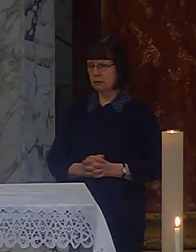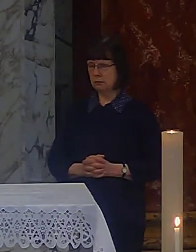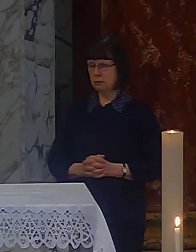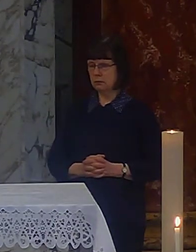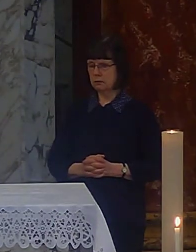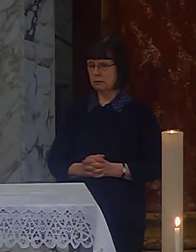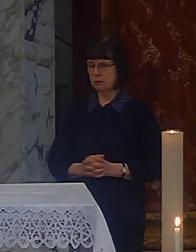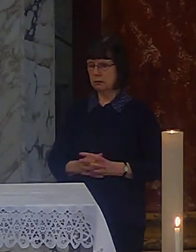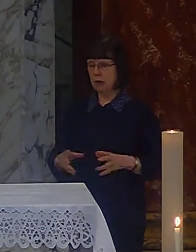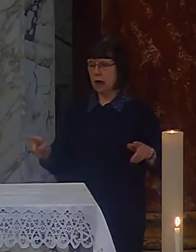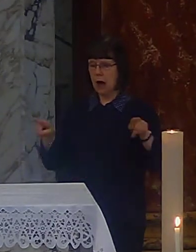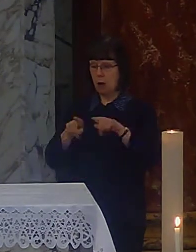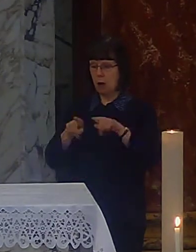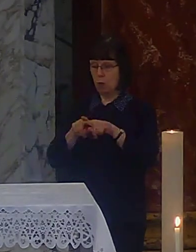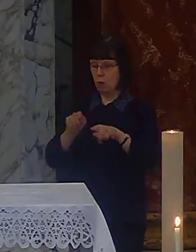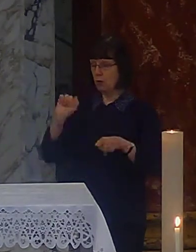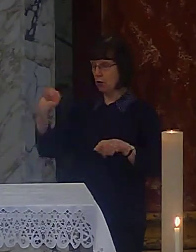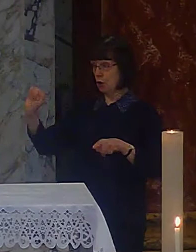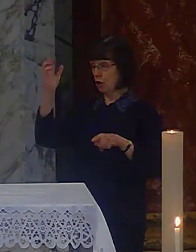you always.